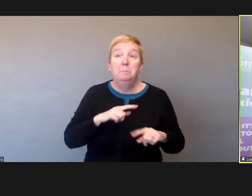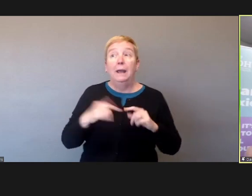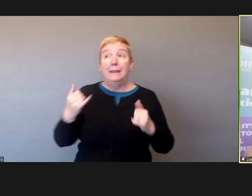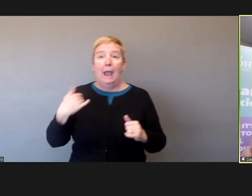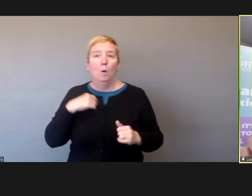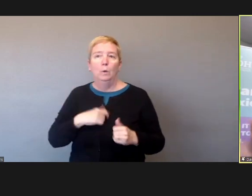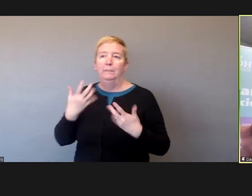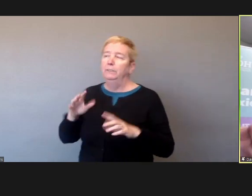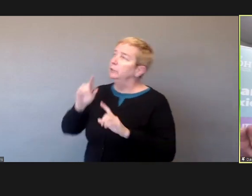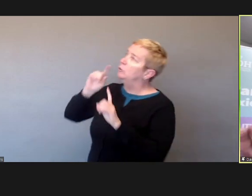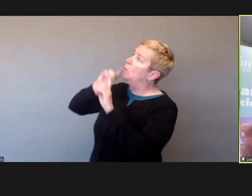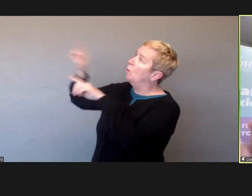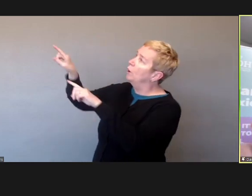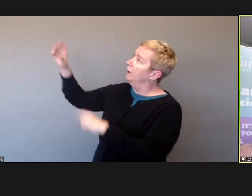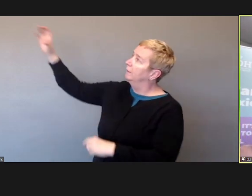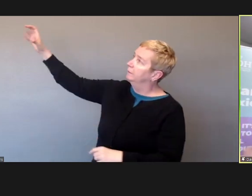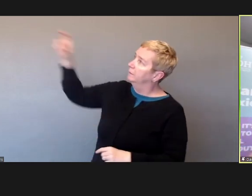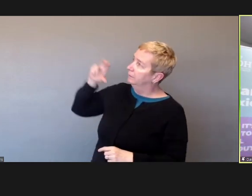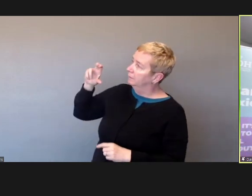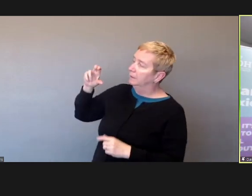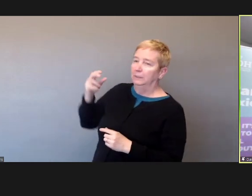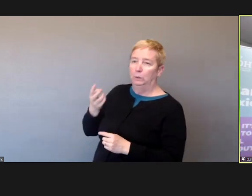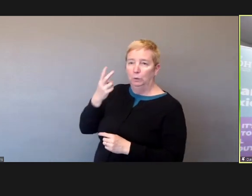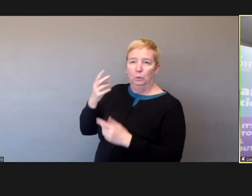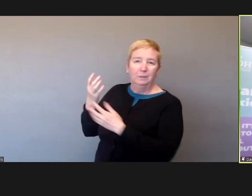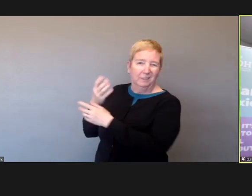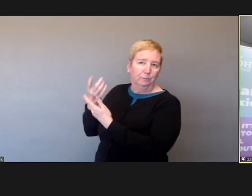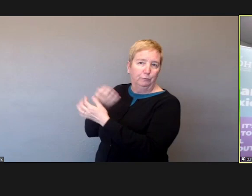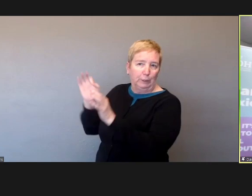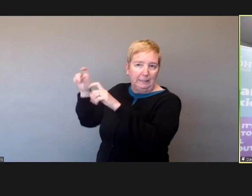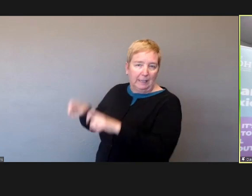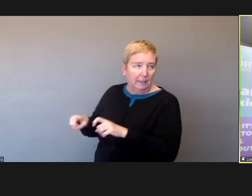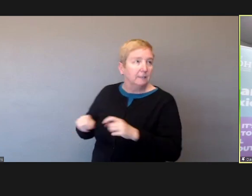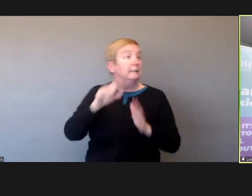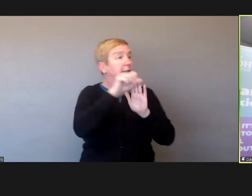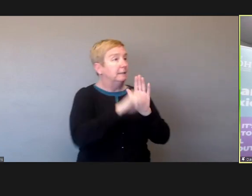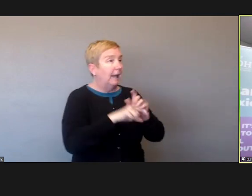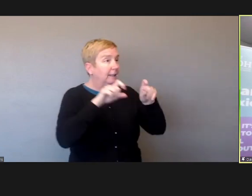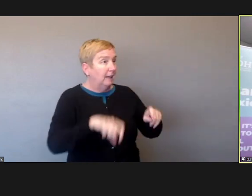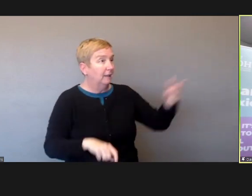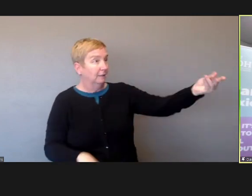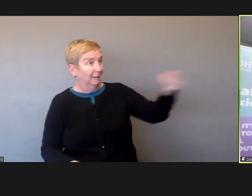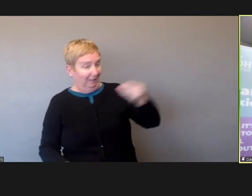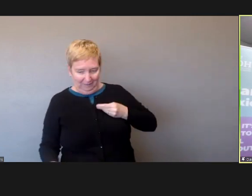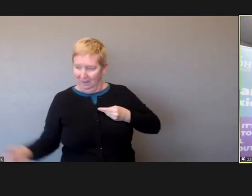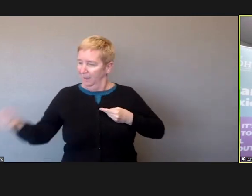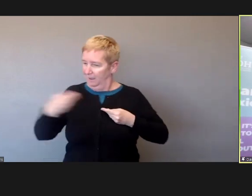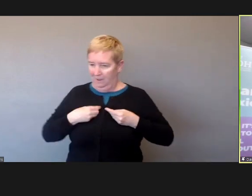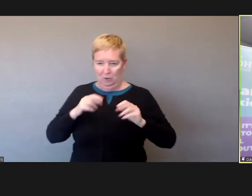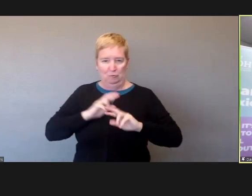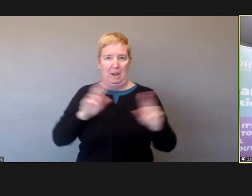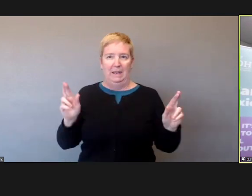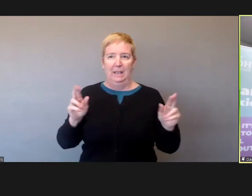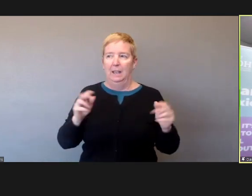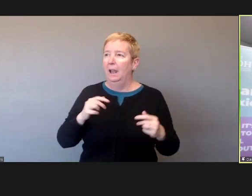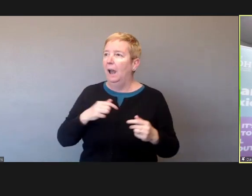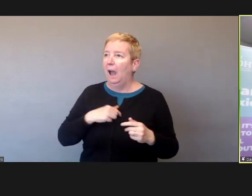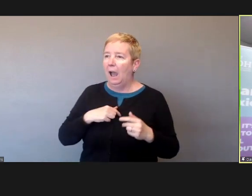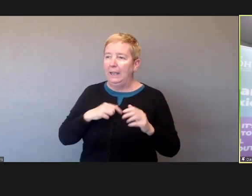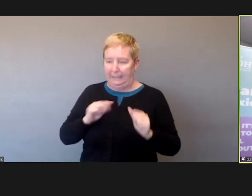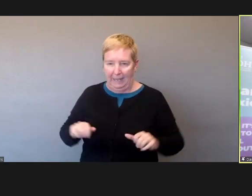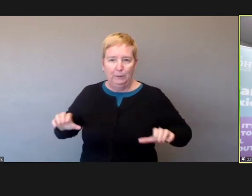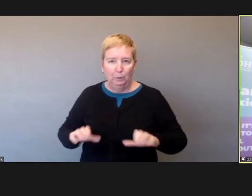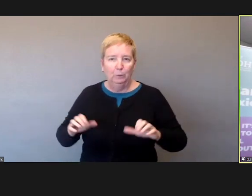tests from the state government, and we've got a supply of testing at home we can do right away. And so we'll still